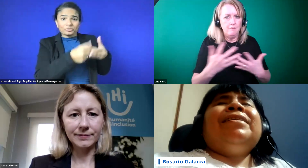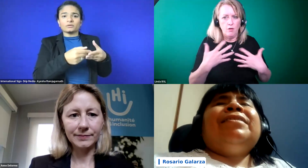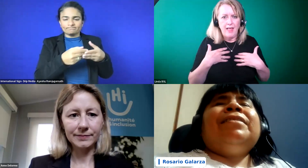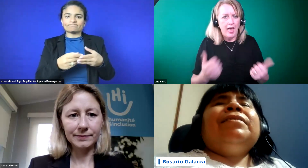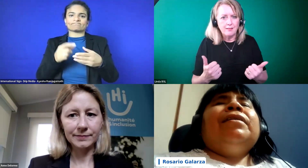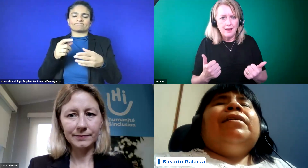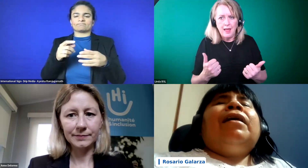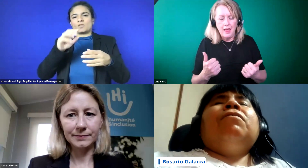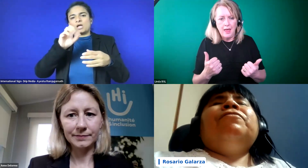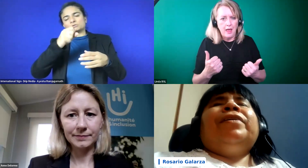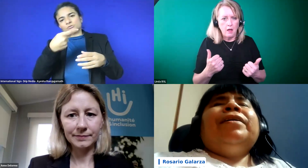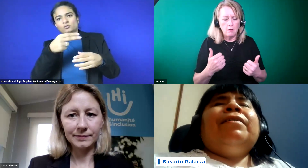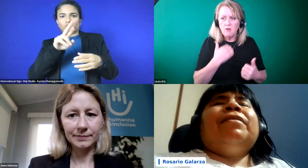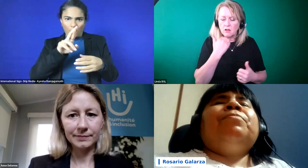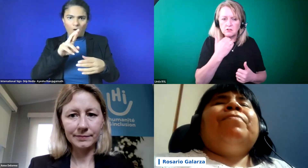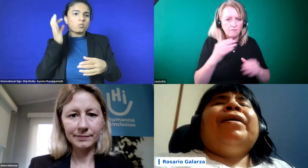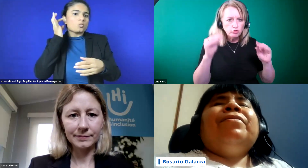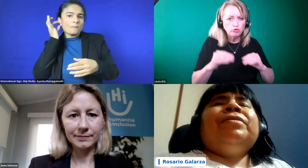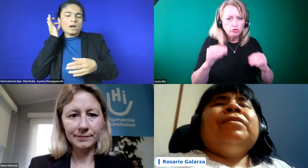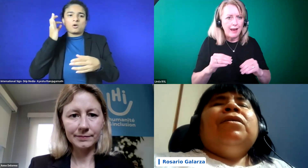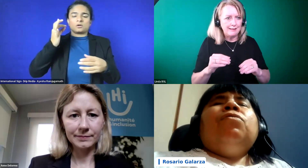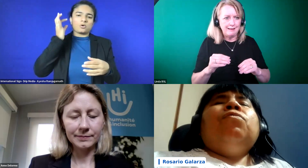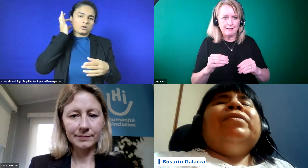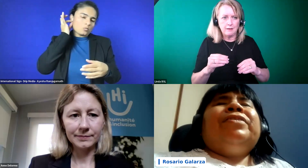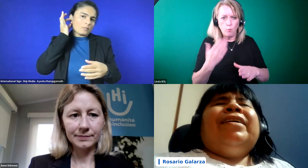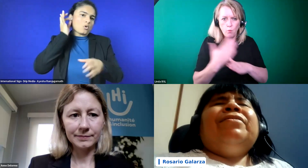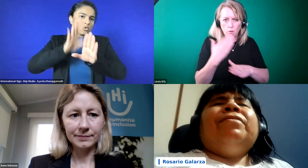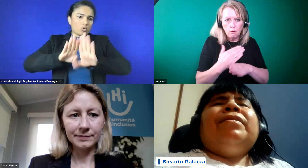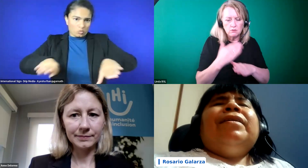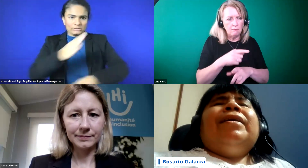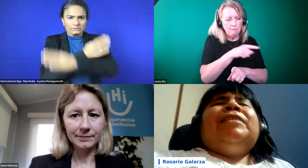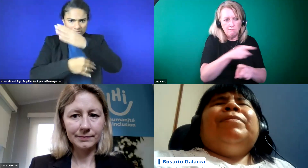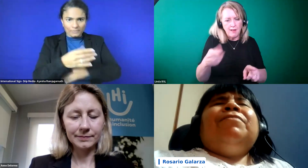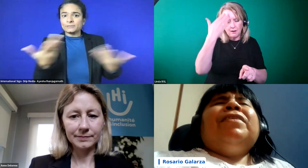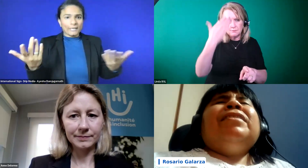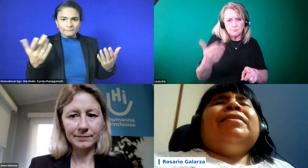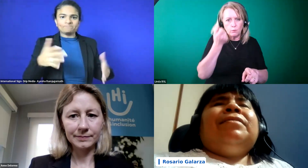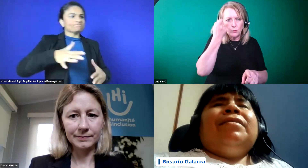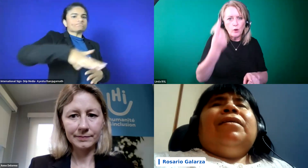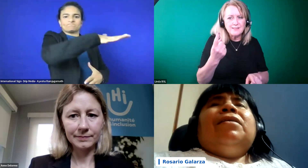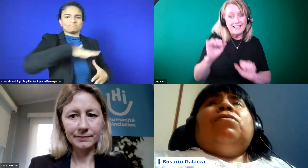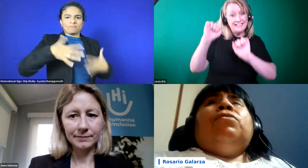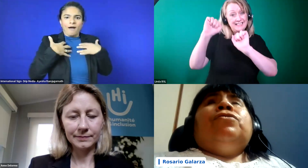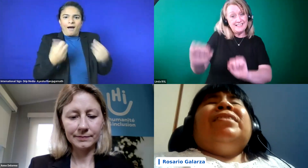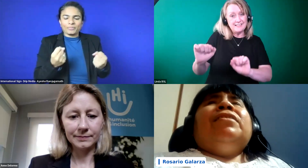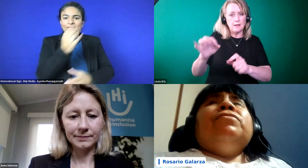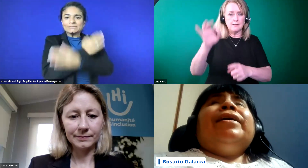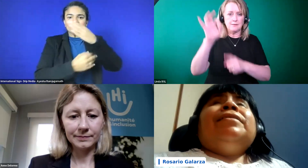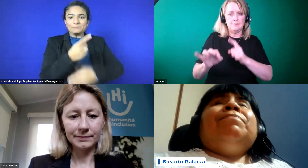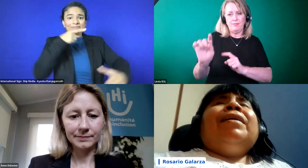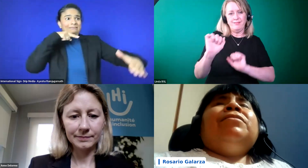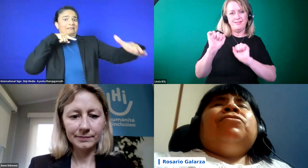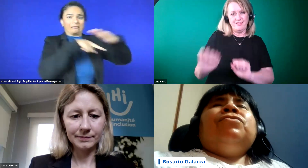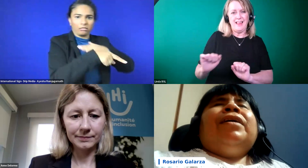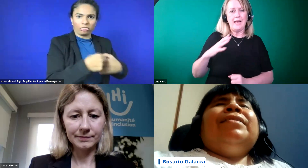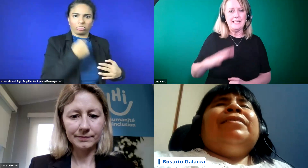healthcare facilities, lack of trained healthcare providers who understand their specific needs also can include